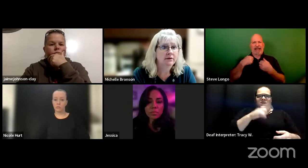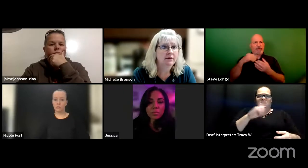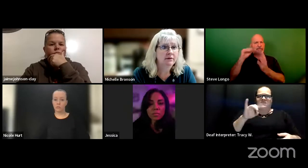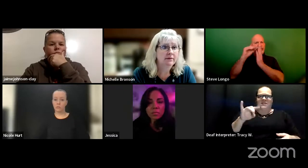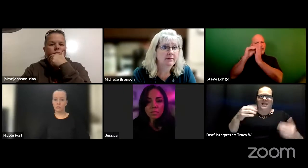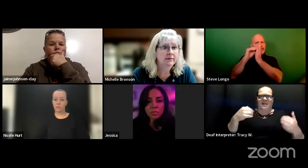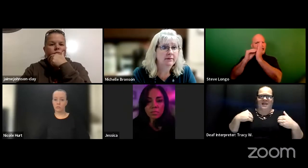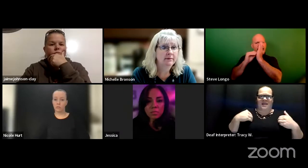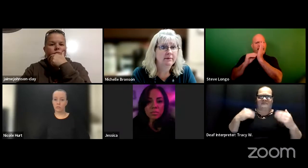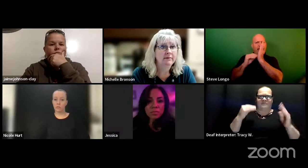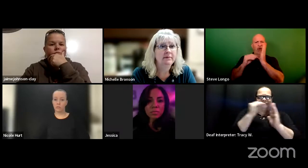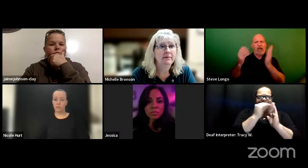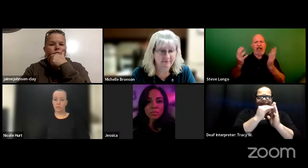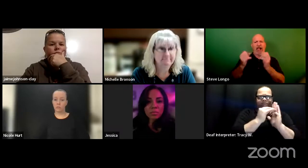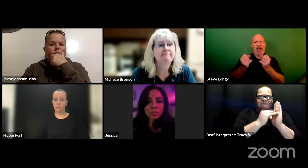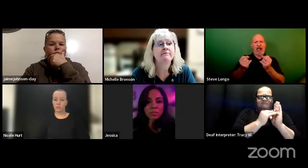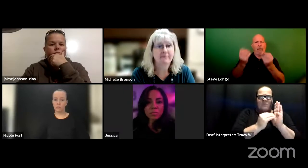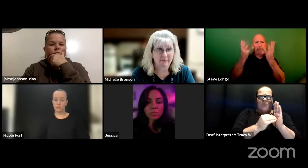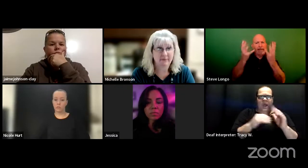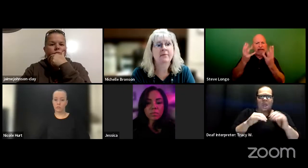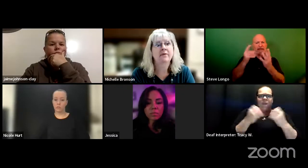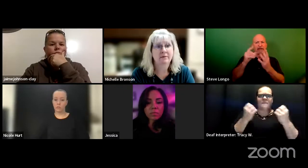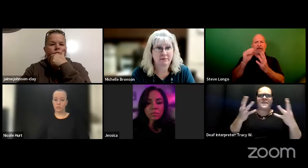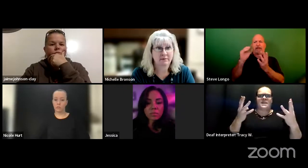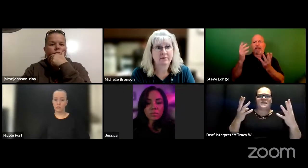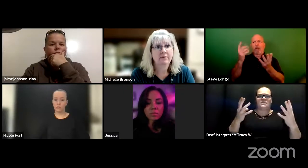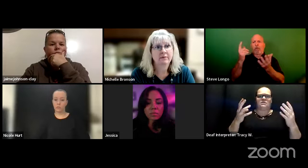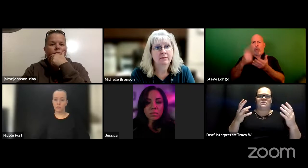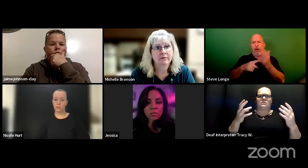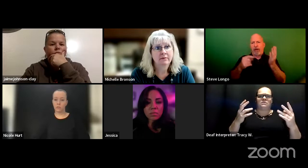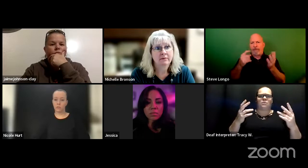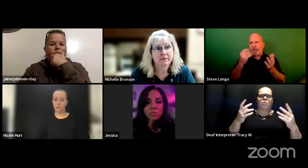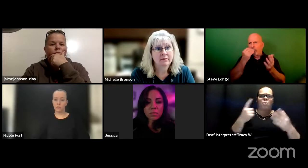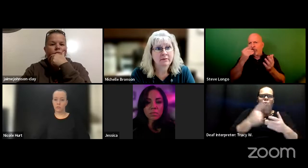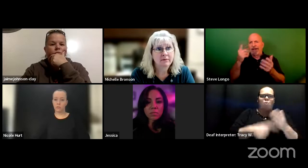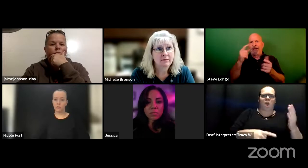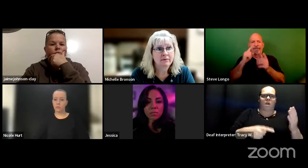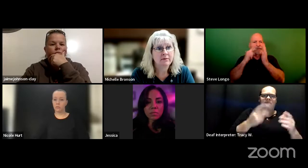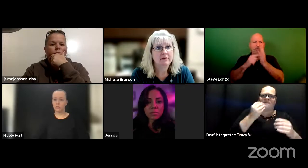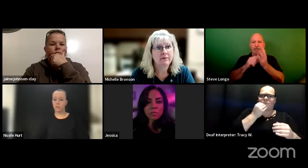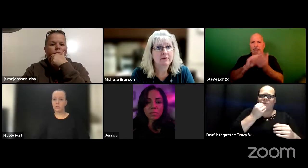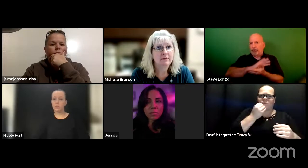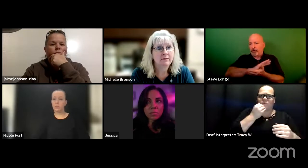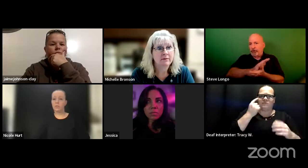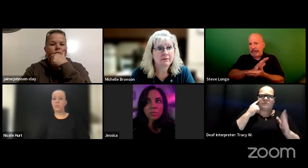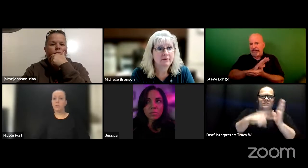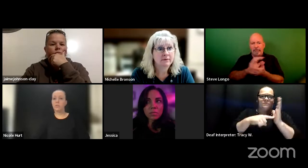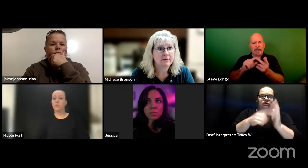pizza and the salads were available. And we tallied